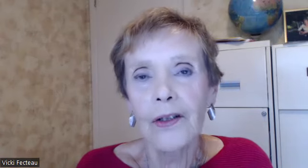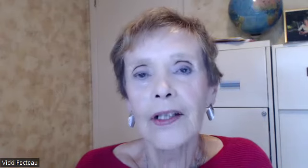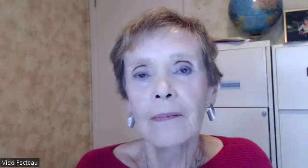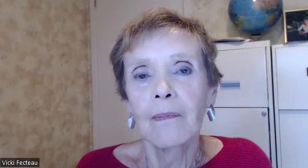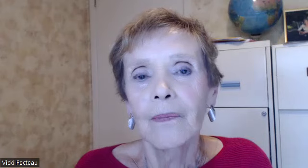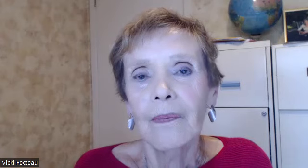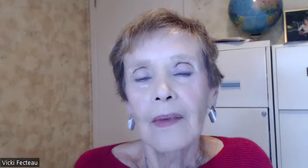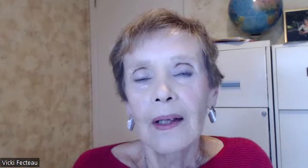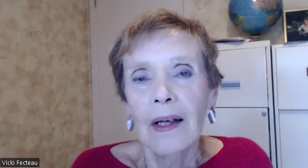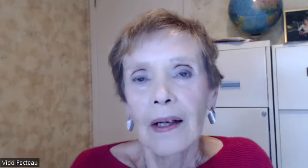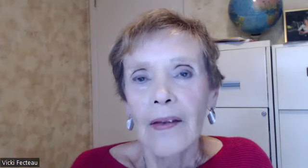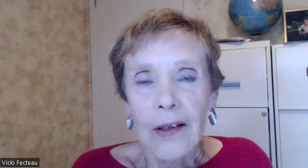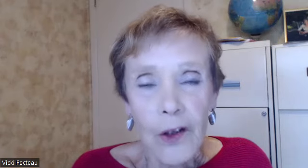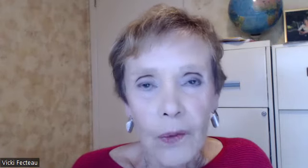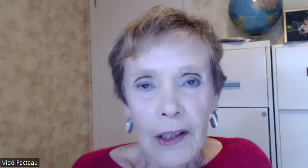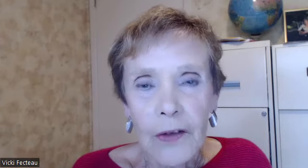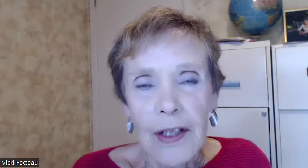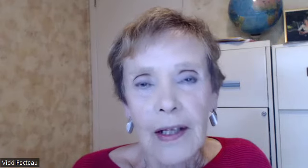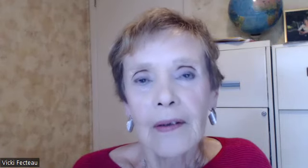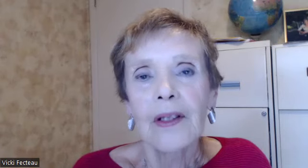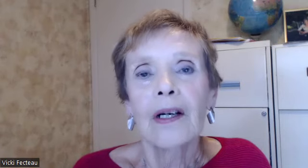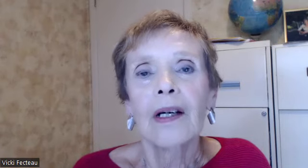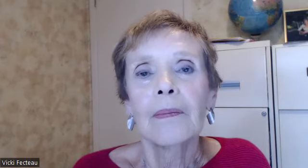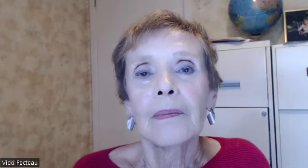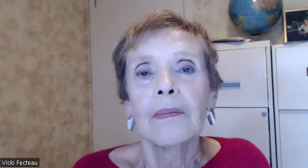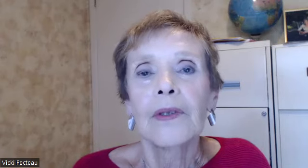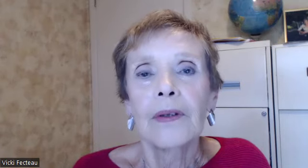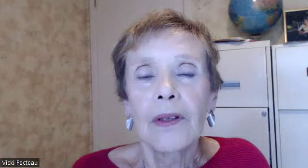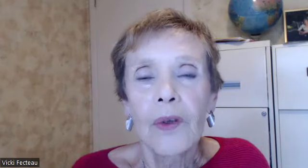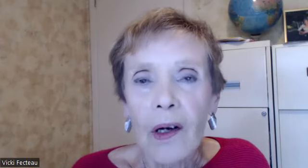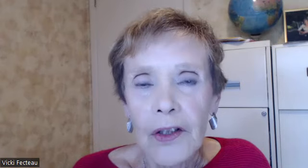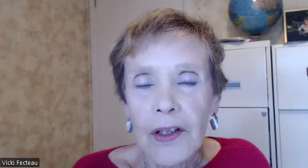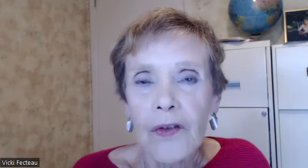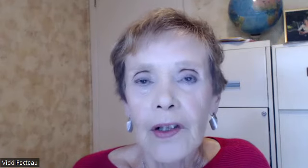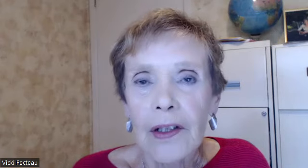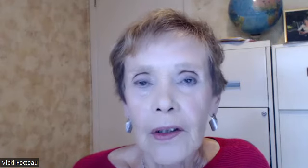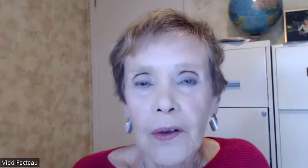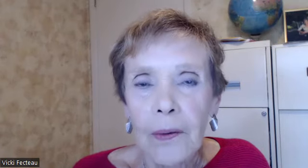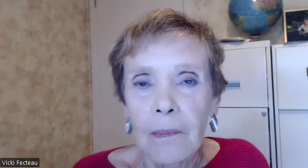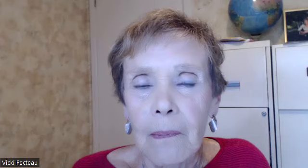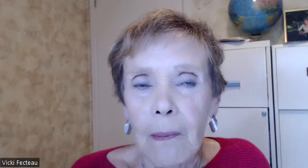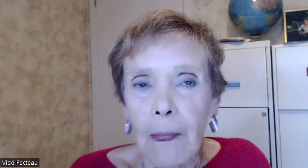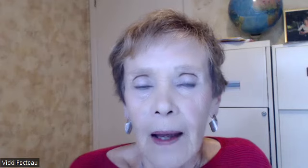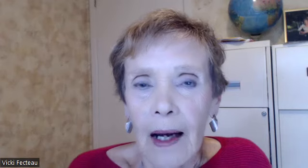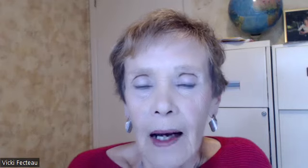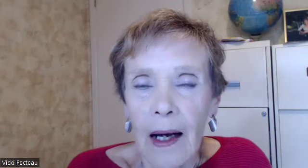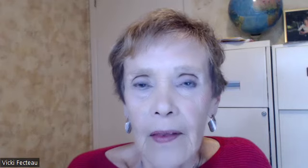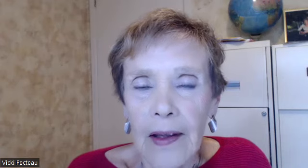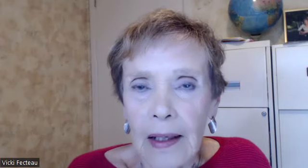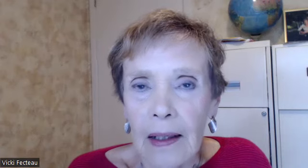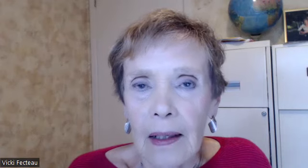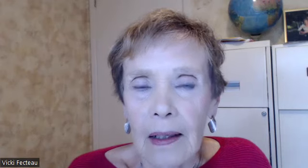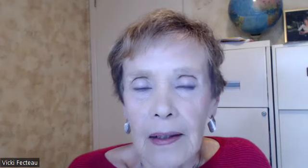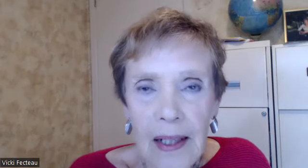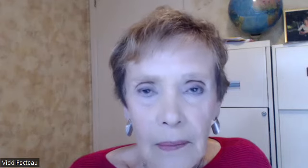years. Thank you so much for taking the time to watch this video. The